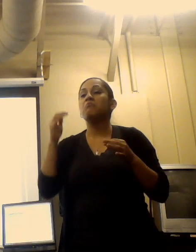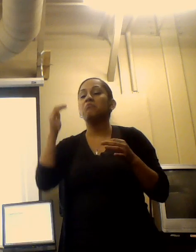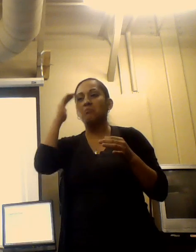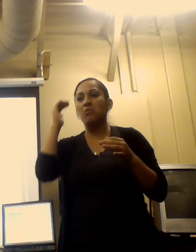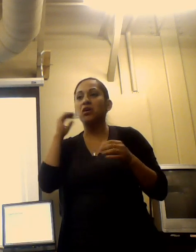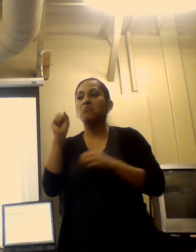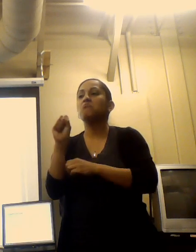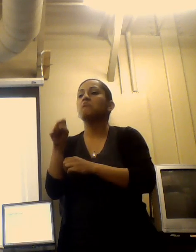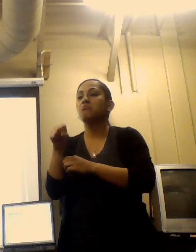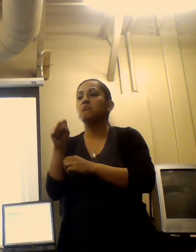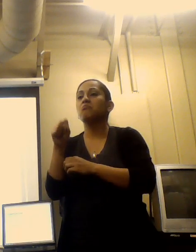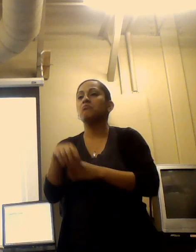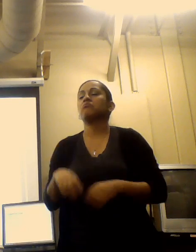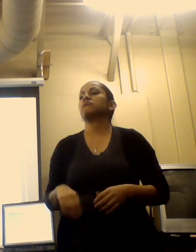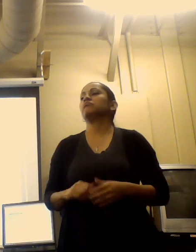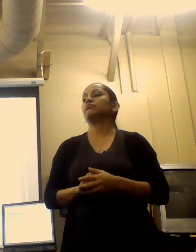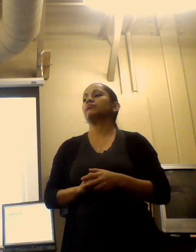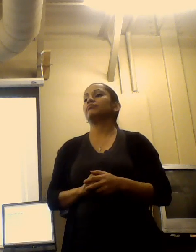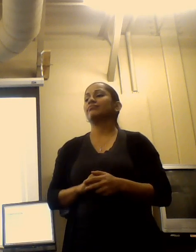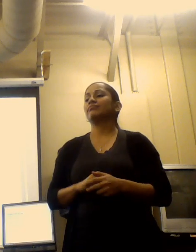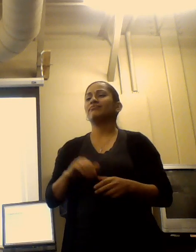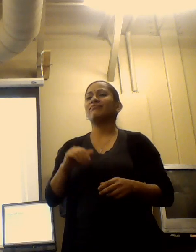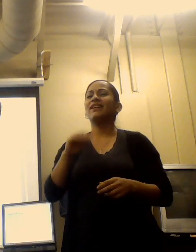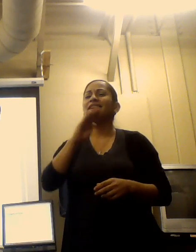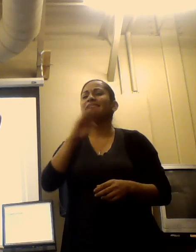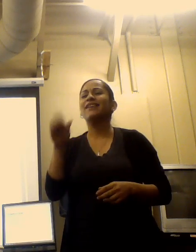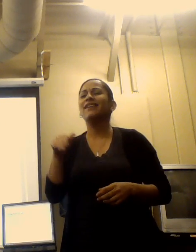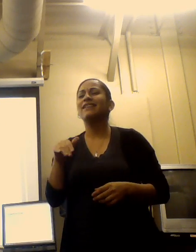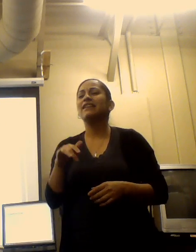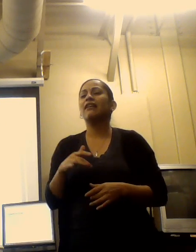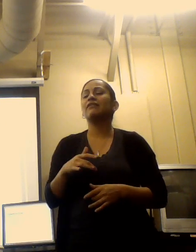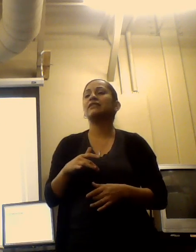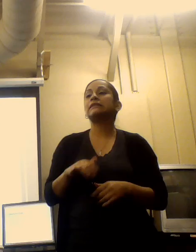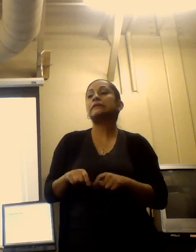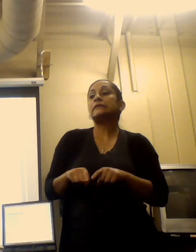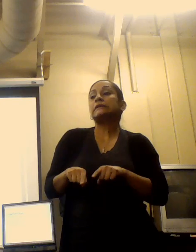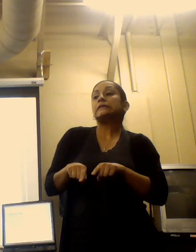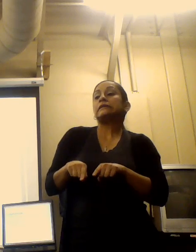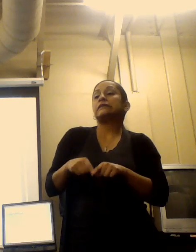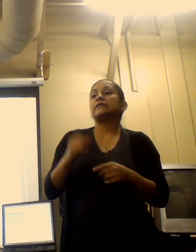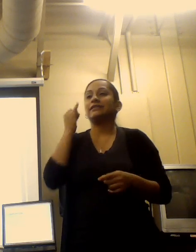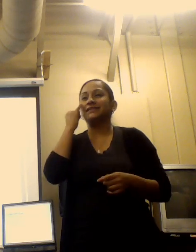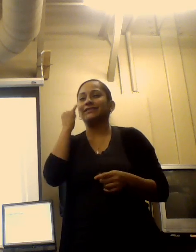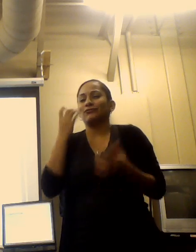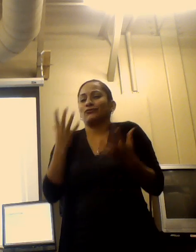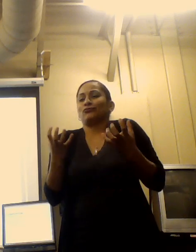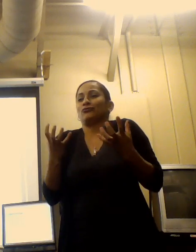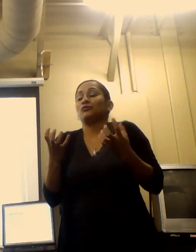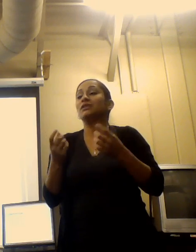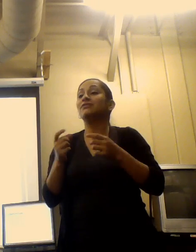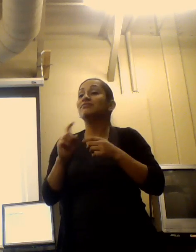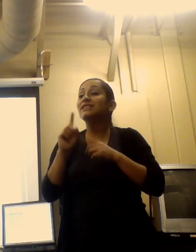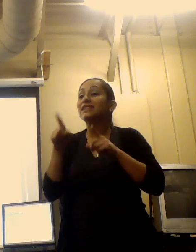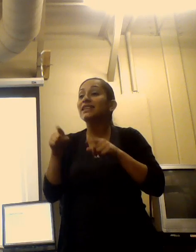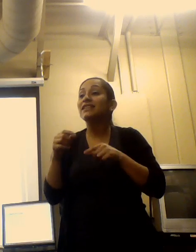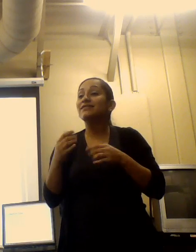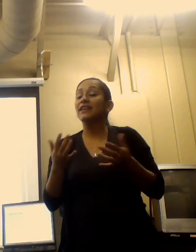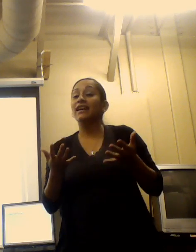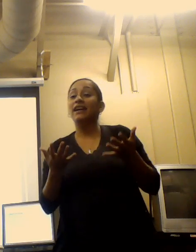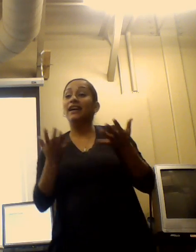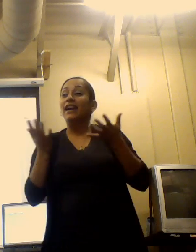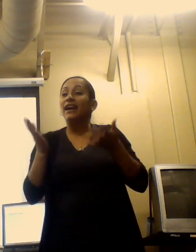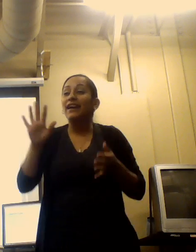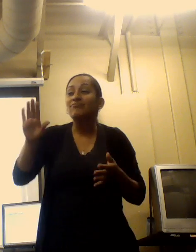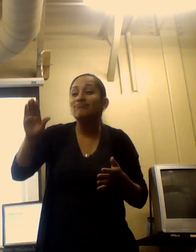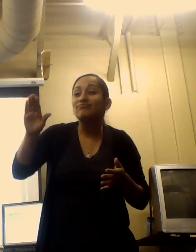Never be afraid to ask someone to take a portrait, because of course, what's the worst that they can say is no. And then, you ask